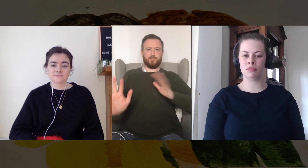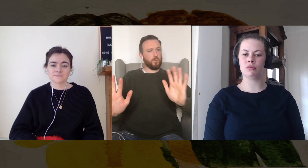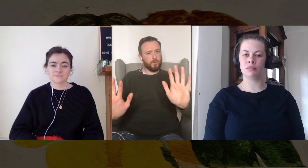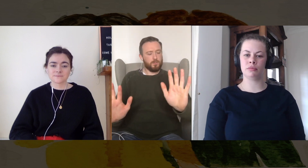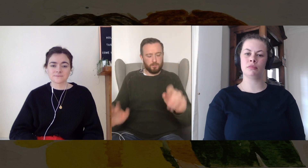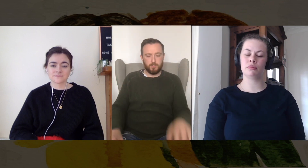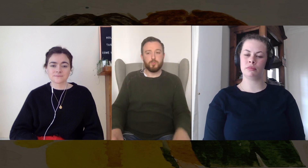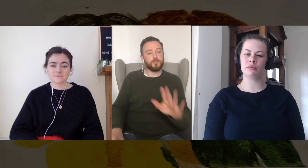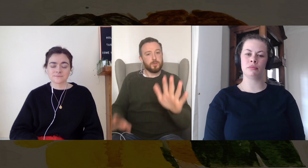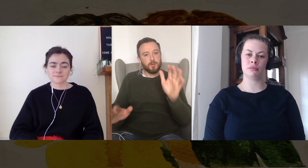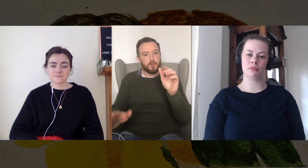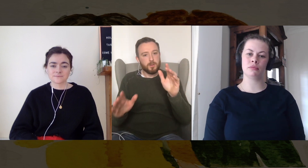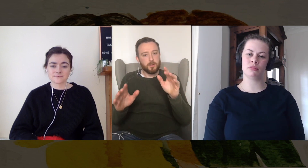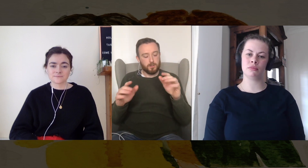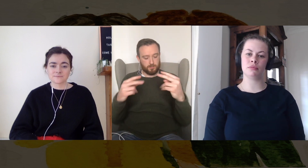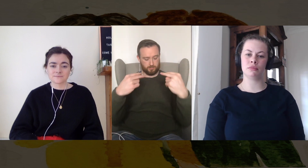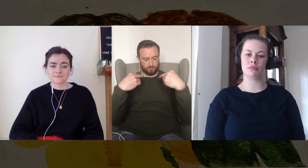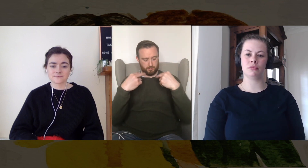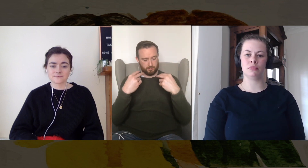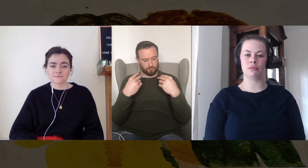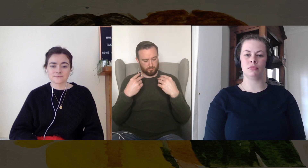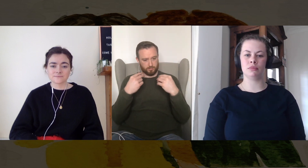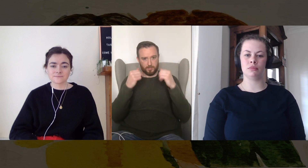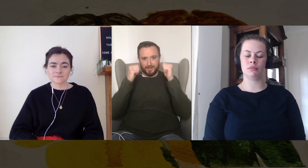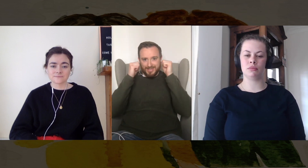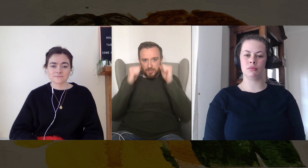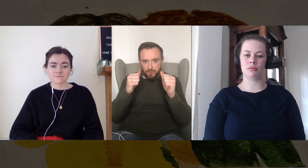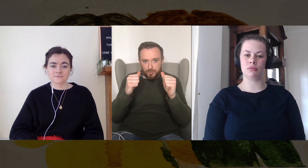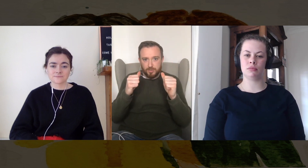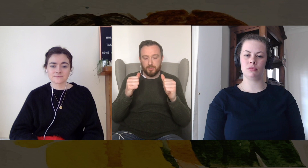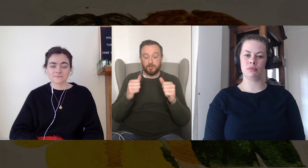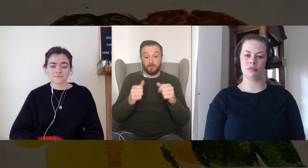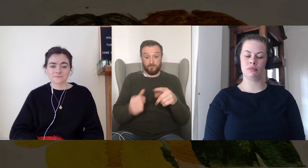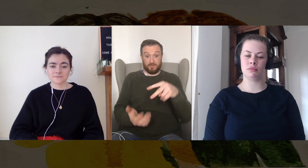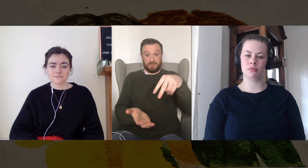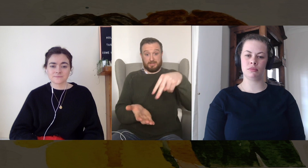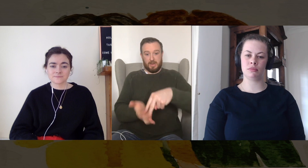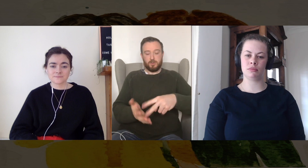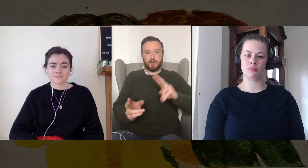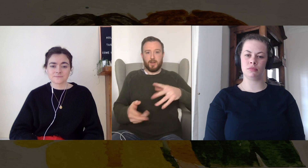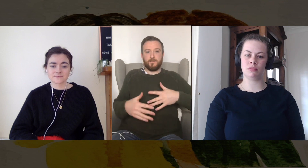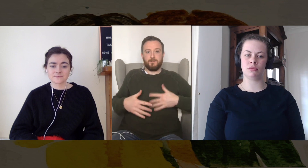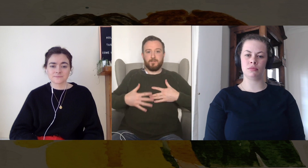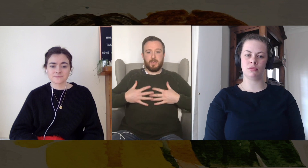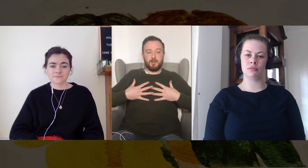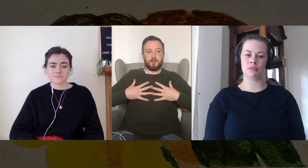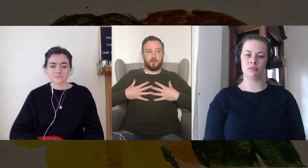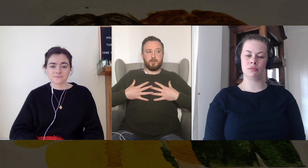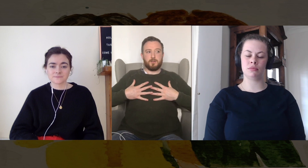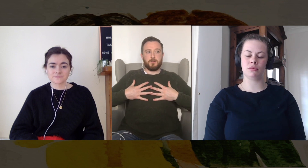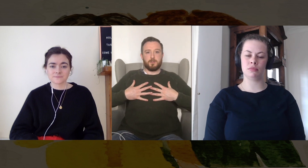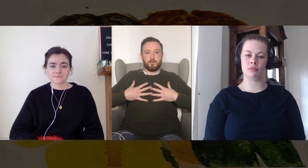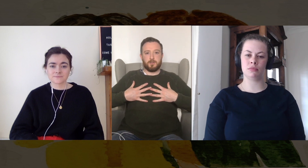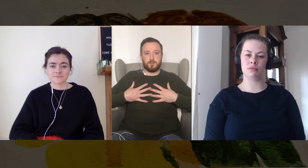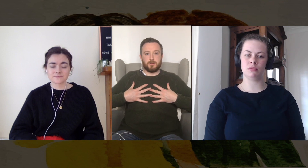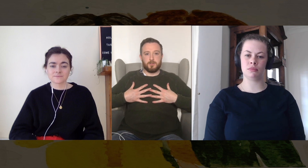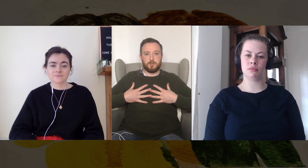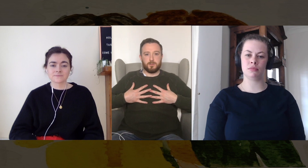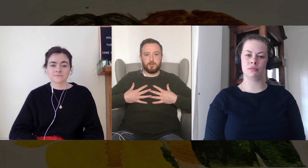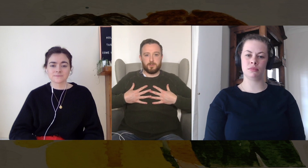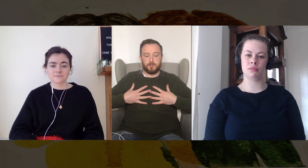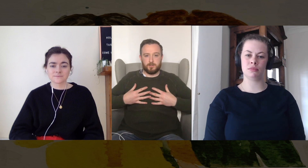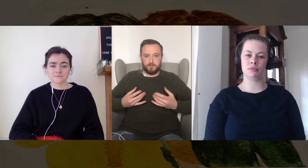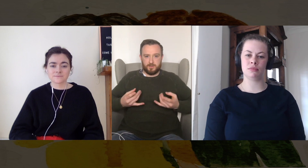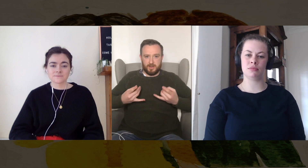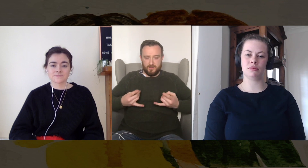have a group of people and ask them to stand, and then he'd just kind of make some recommendations, not tell them what to do, but just say, here's the recommendations, pay attention